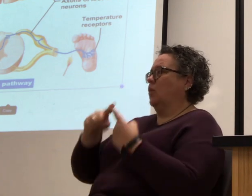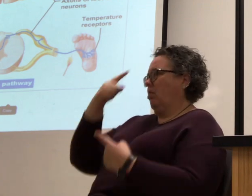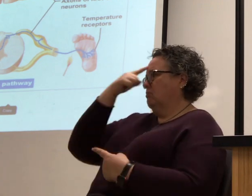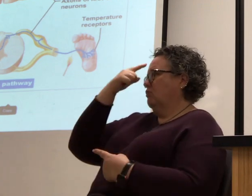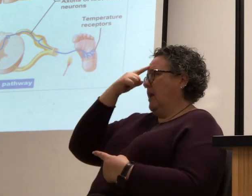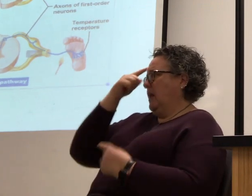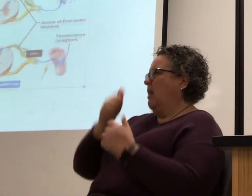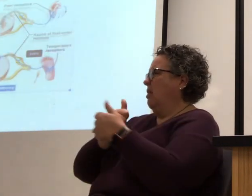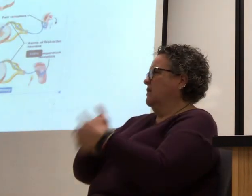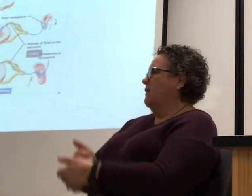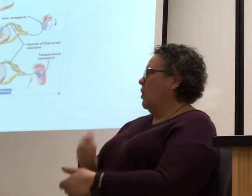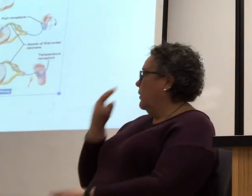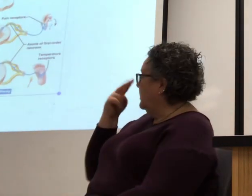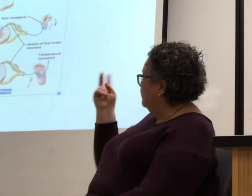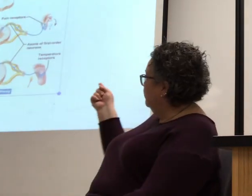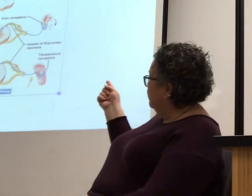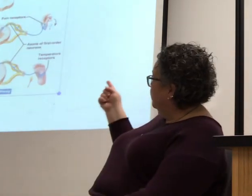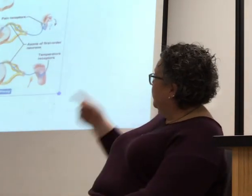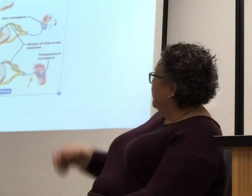follow